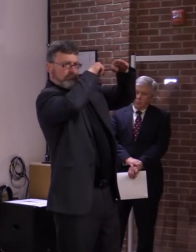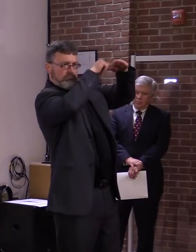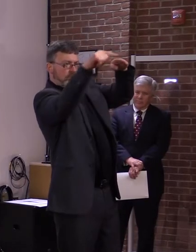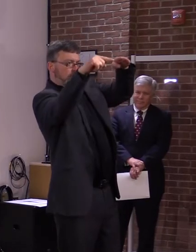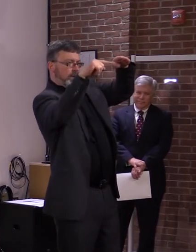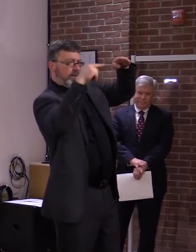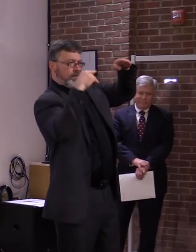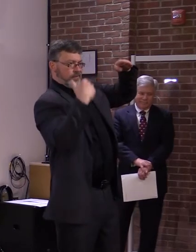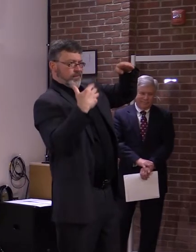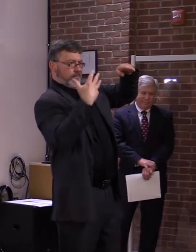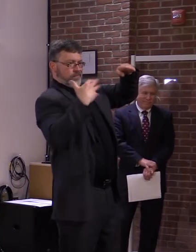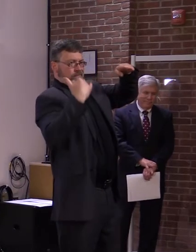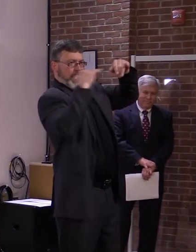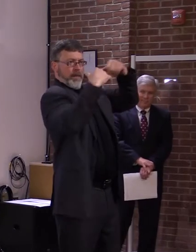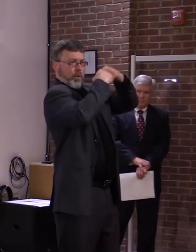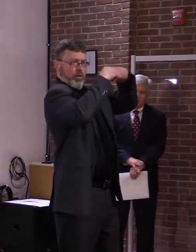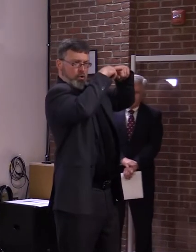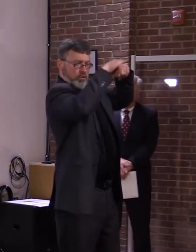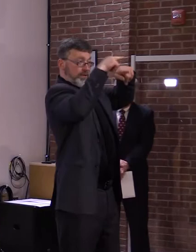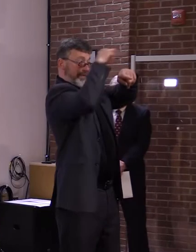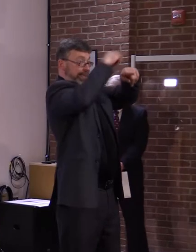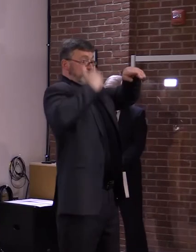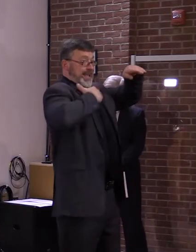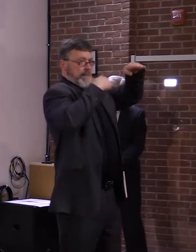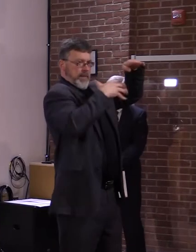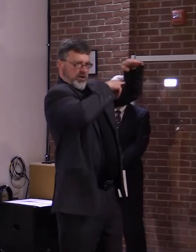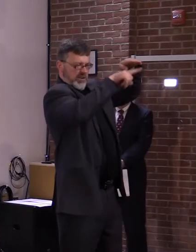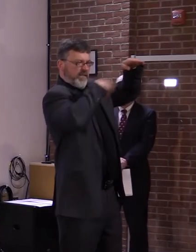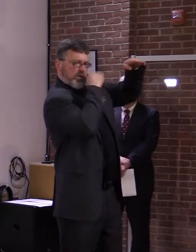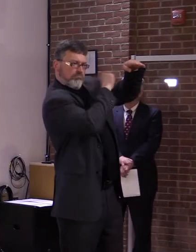so we haven't spoken about that.